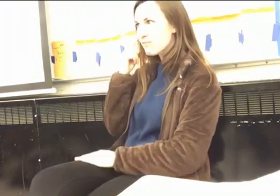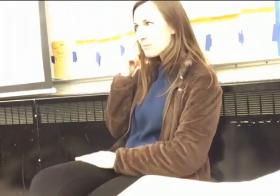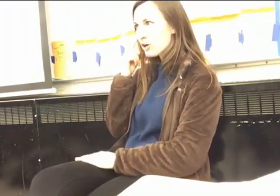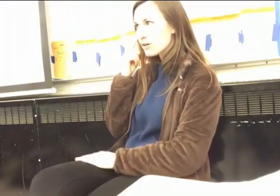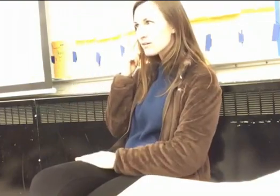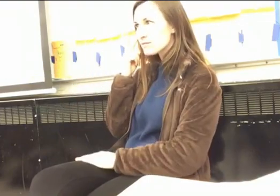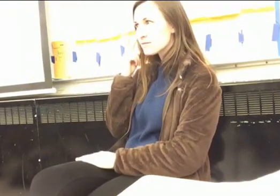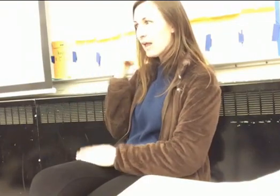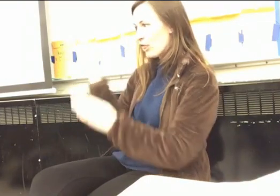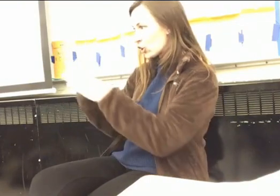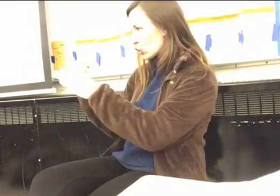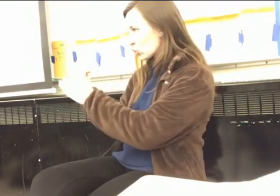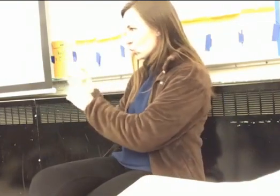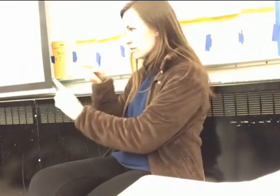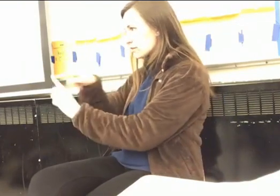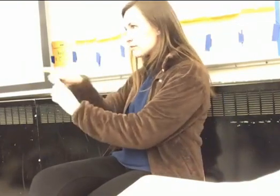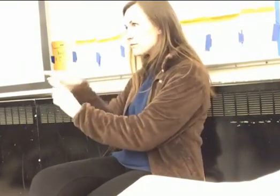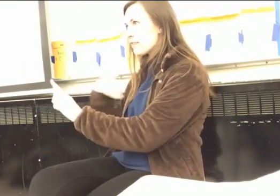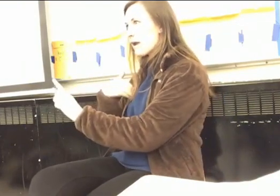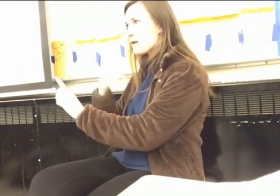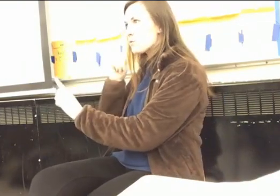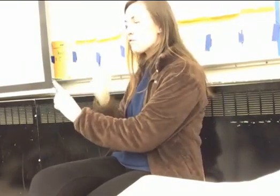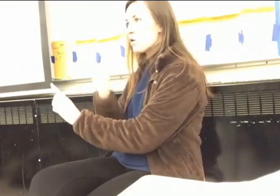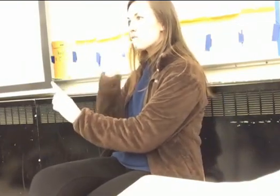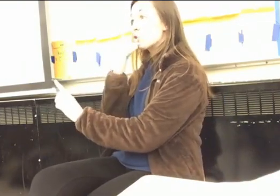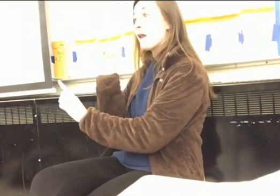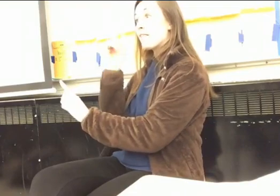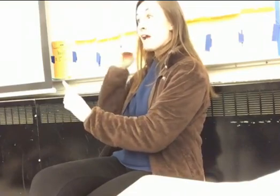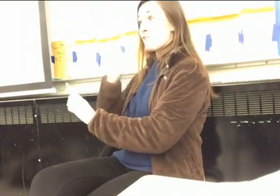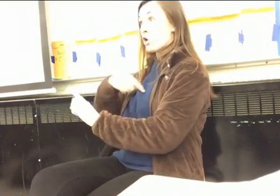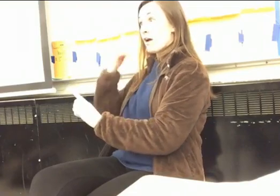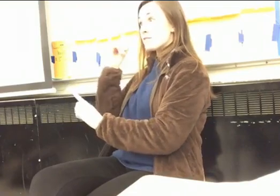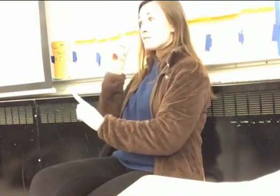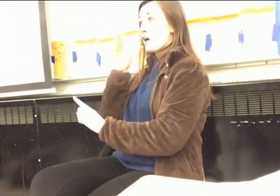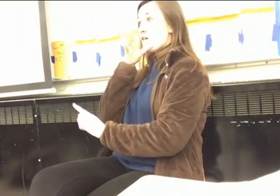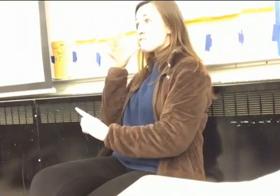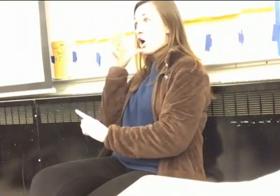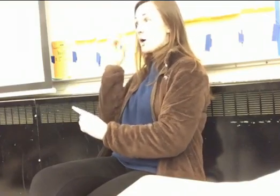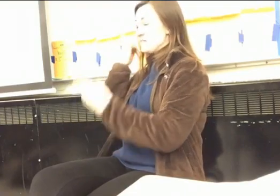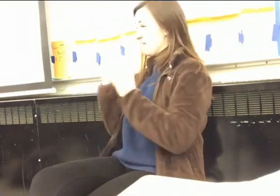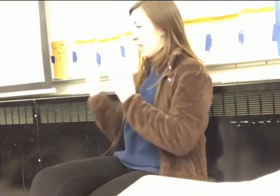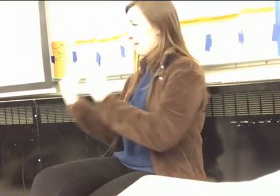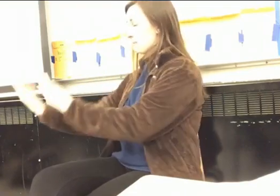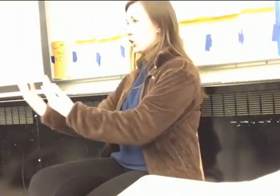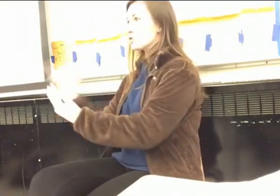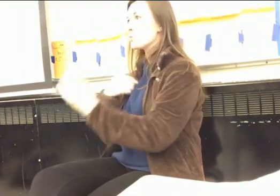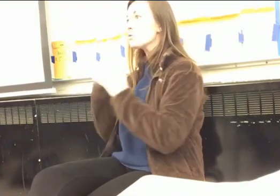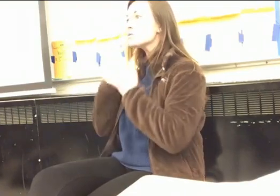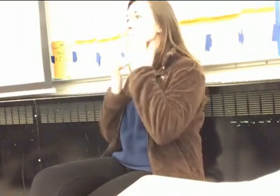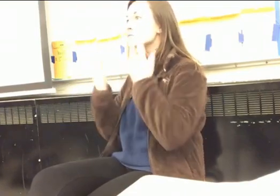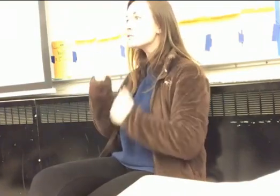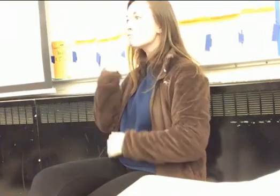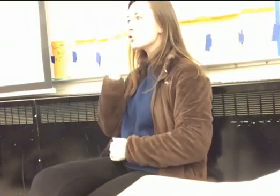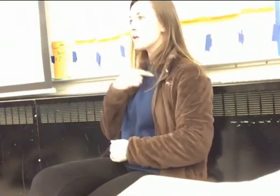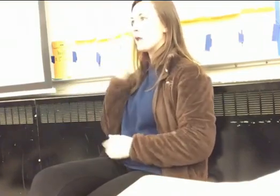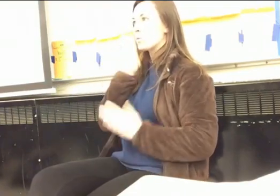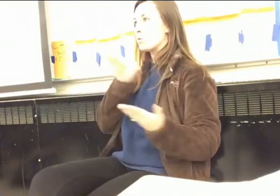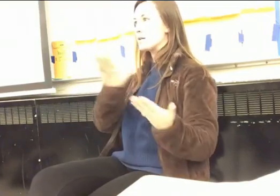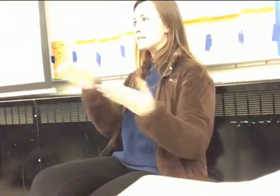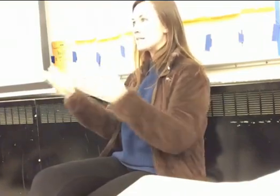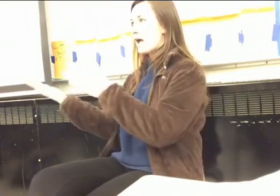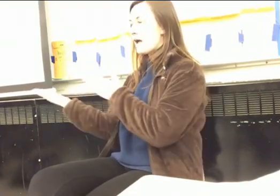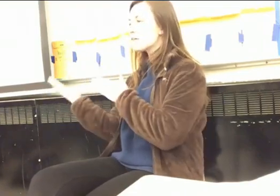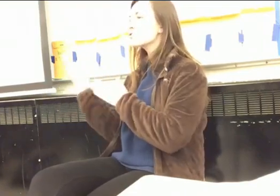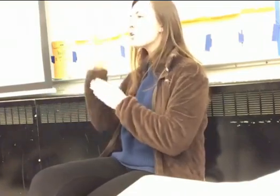like if somebody went and burned down all of our crop fields, we'd all start to starve and die. Now what happens is that as the transcontinental railroad